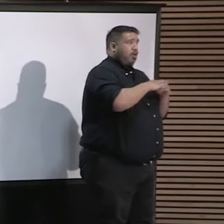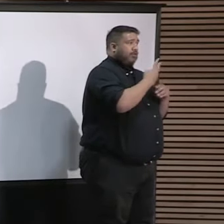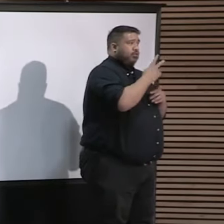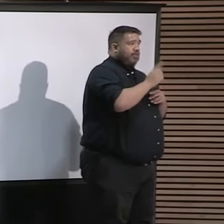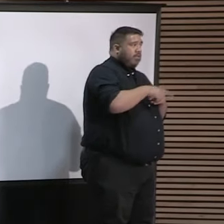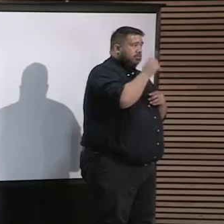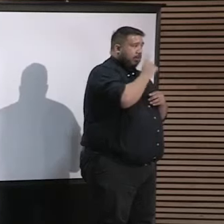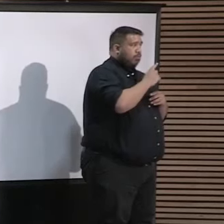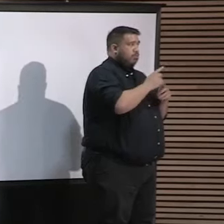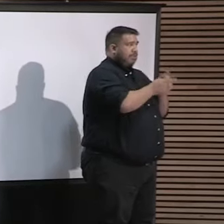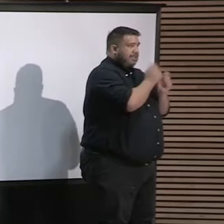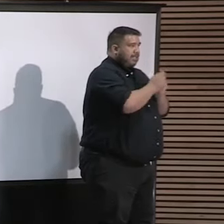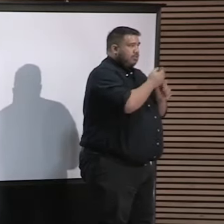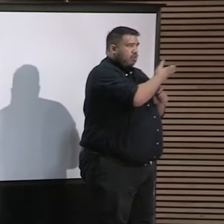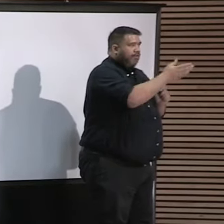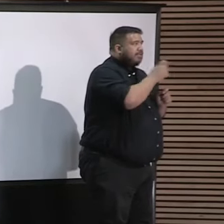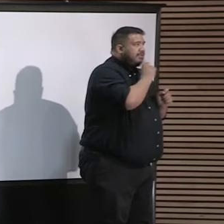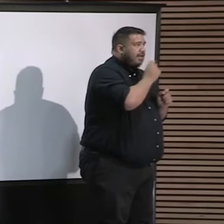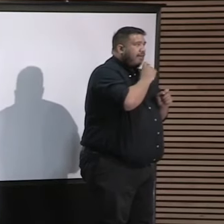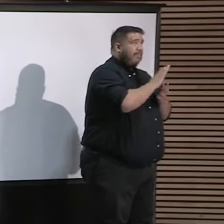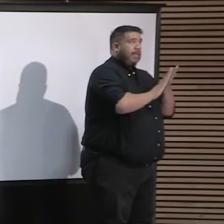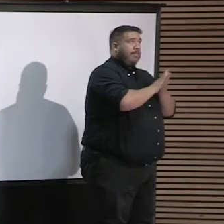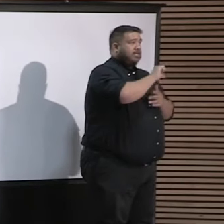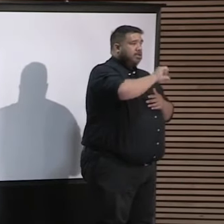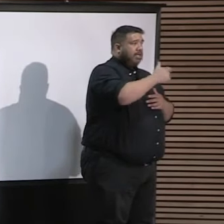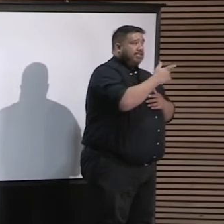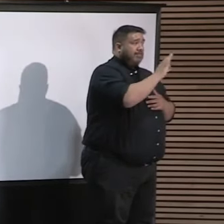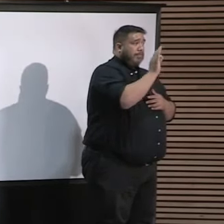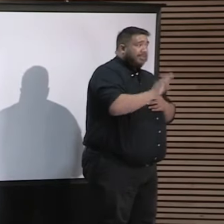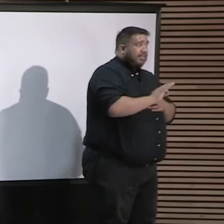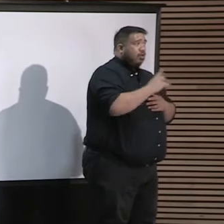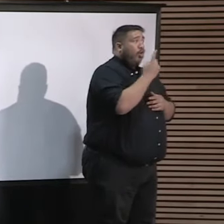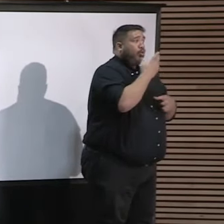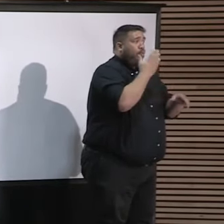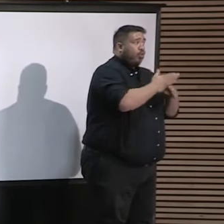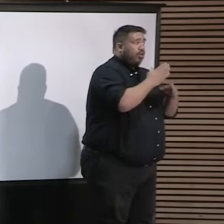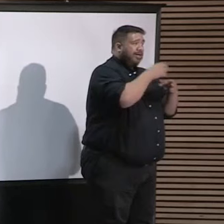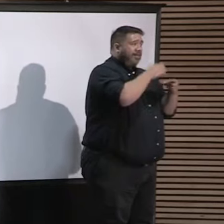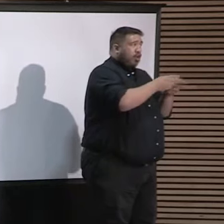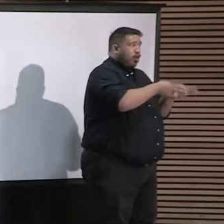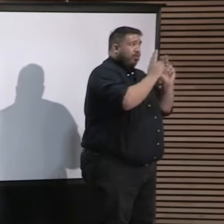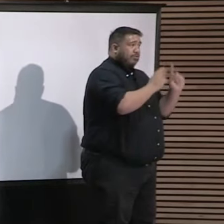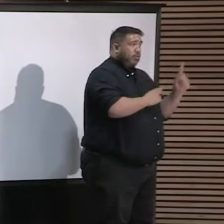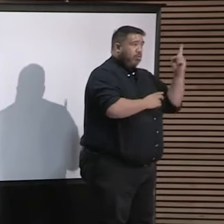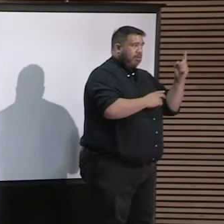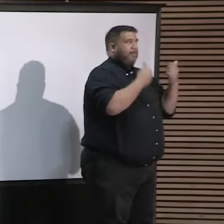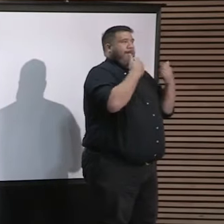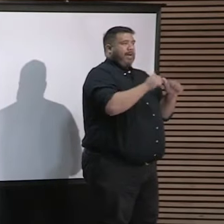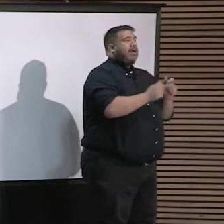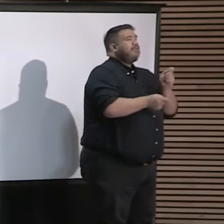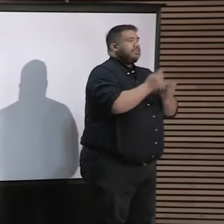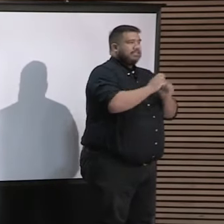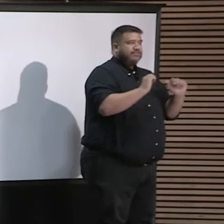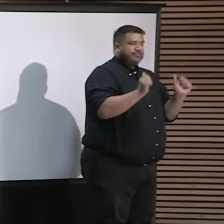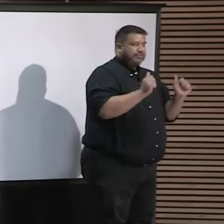2,806 tests completed. That's 97% of the workforce in Auckland. So that's of